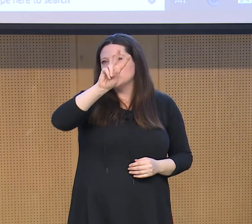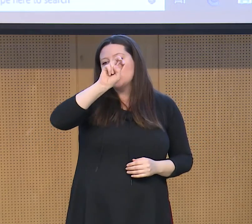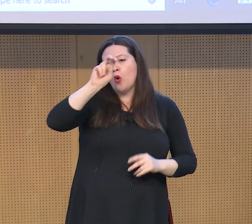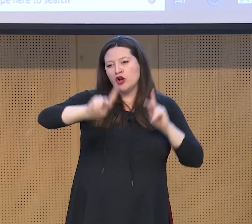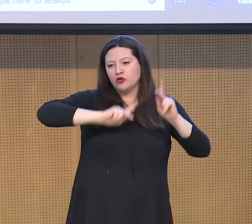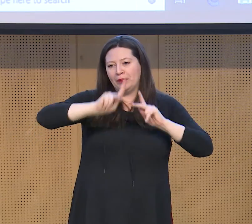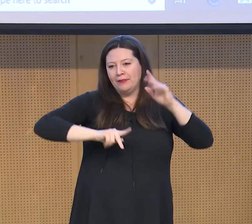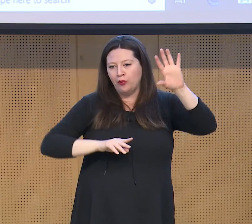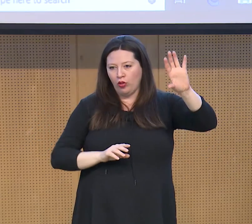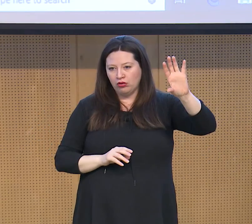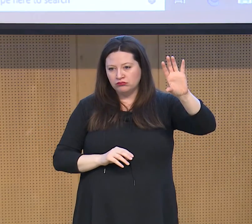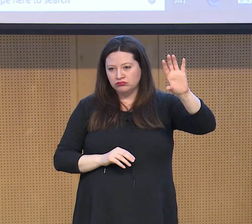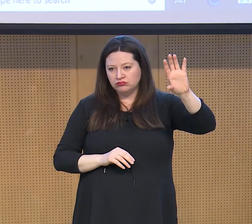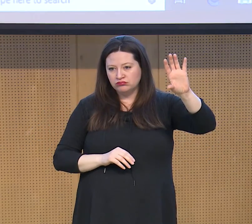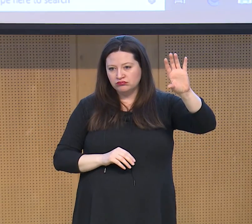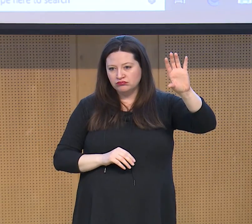of that will accept 200 people and above.